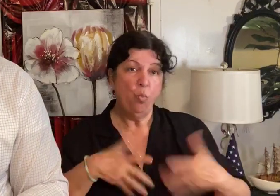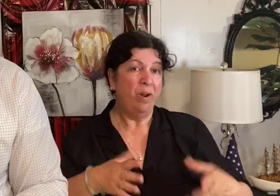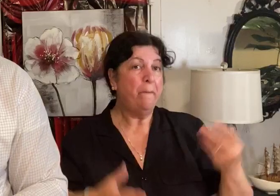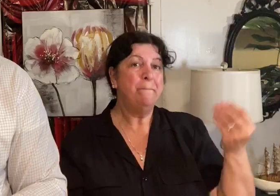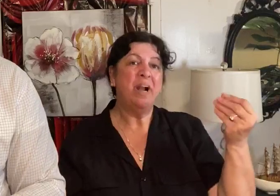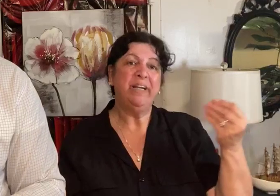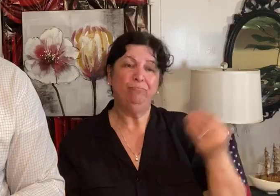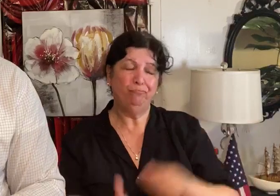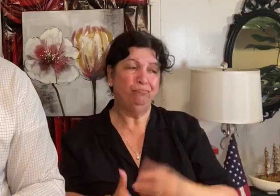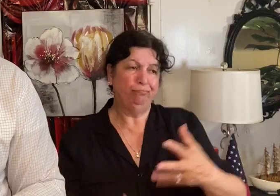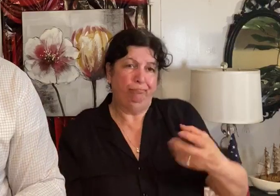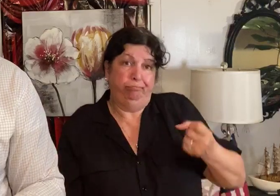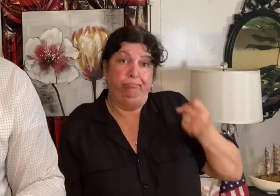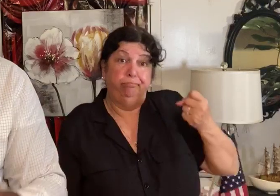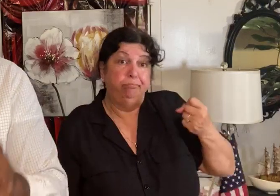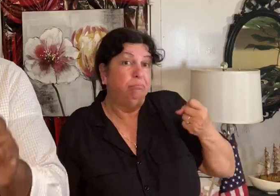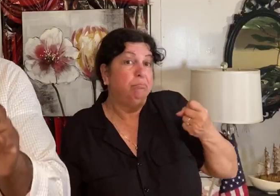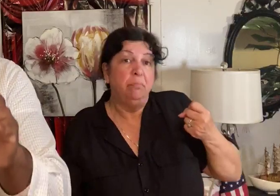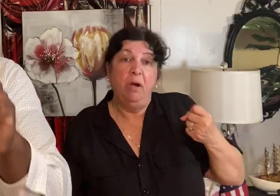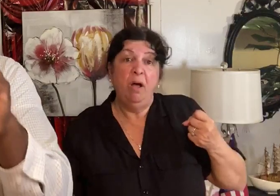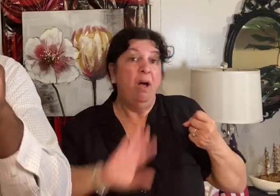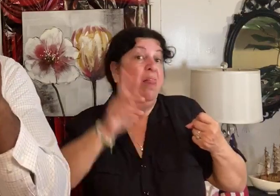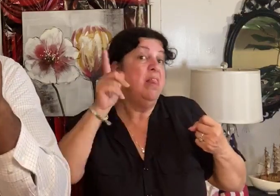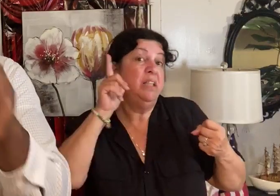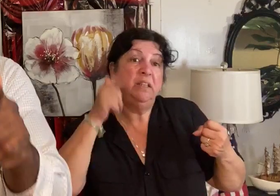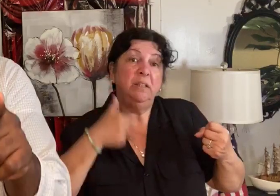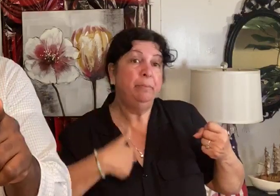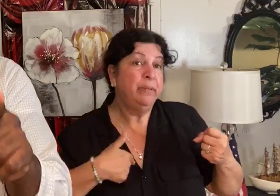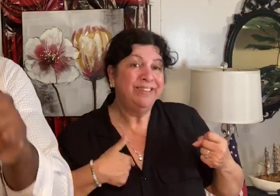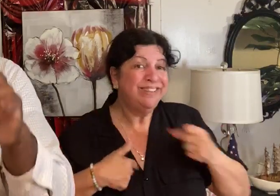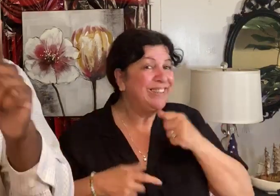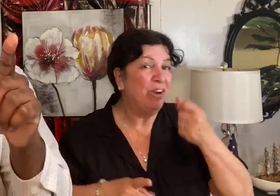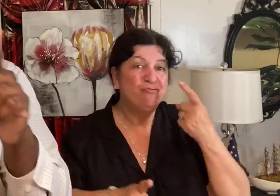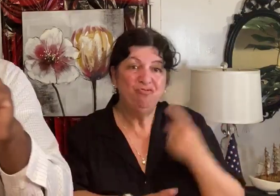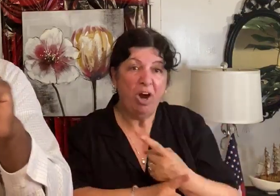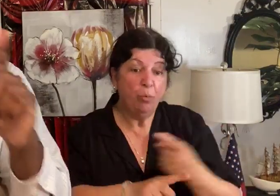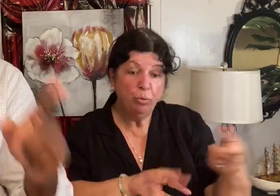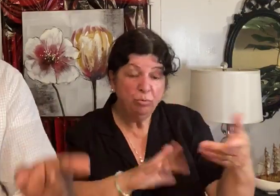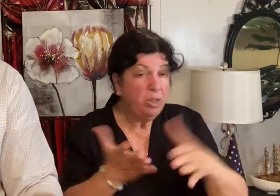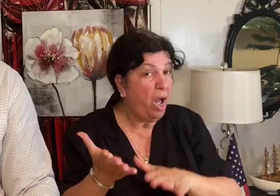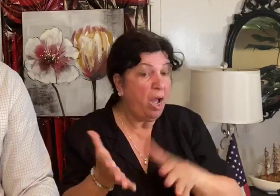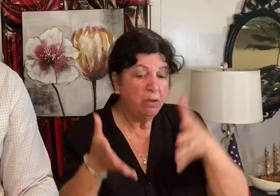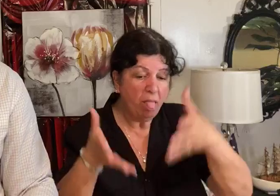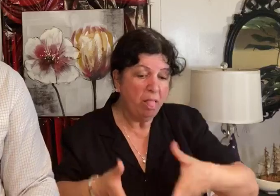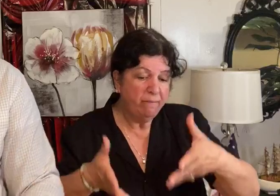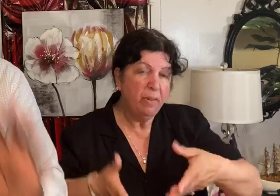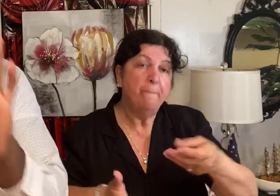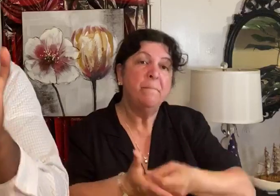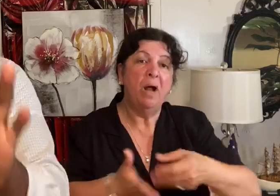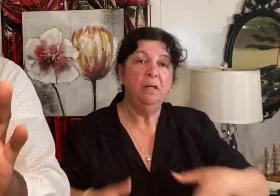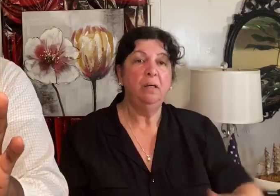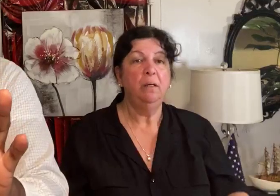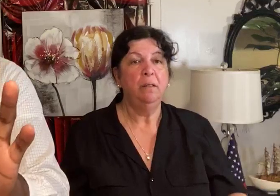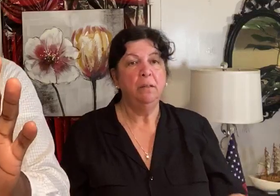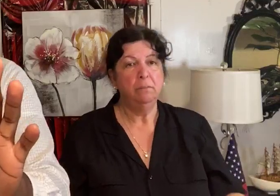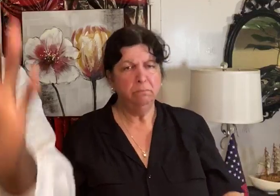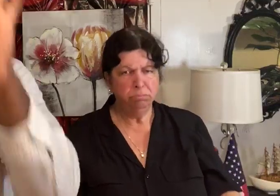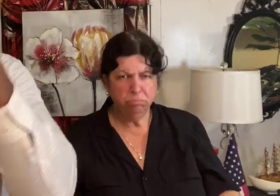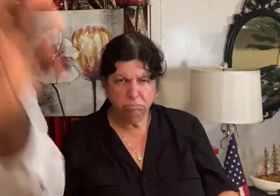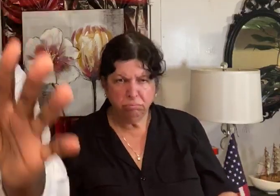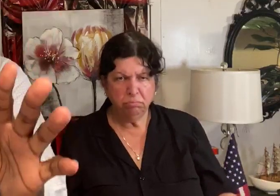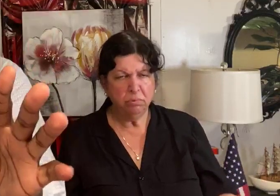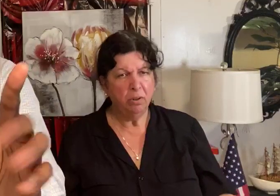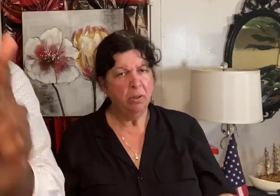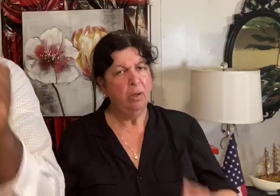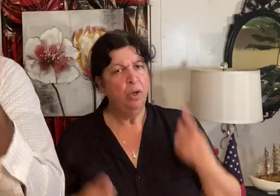their money. They hold on to that money. Listen to me. That's not right. When you die, you're leaving all that money behind. The least you can do, friends,